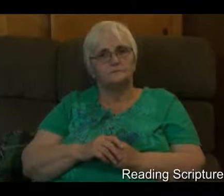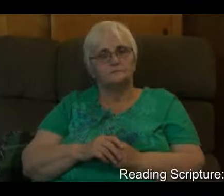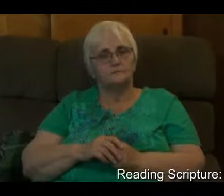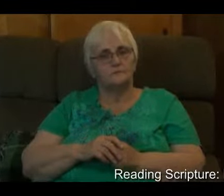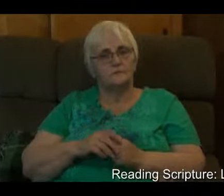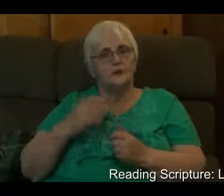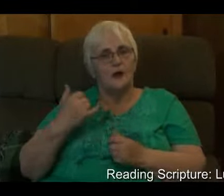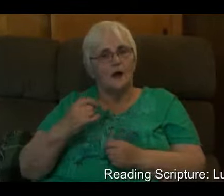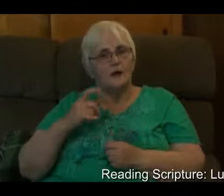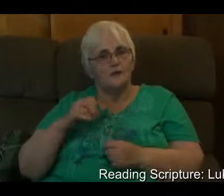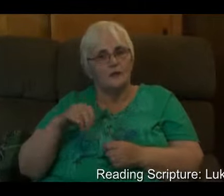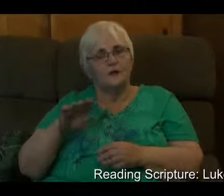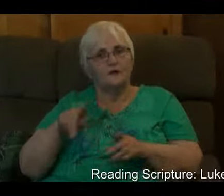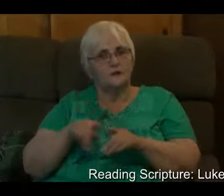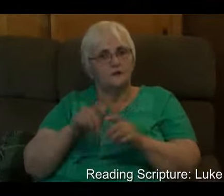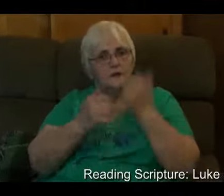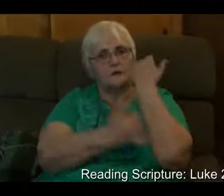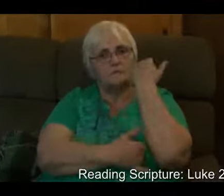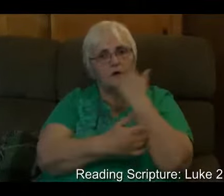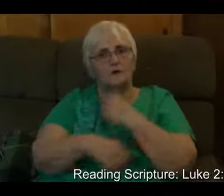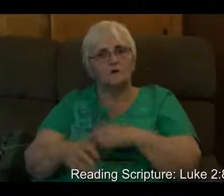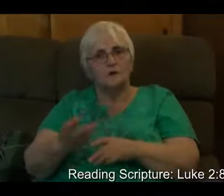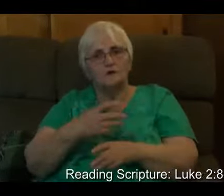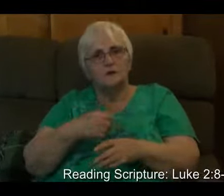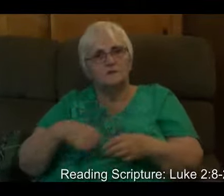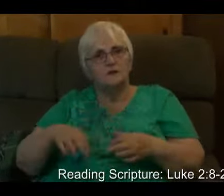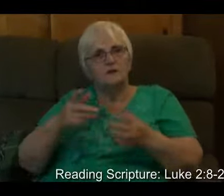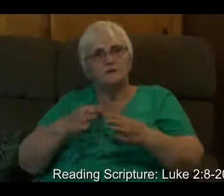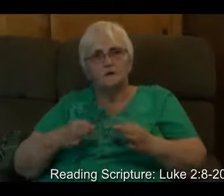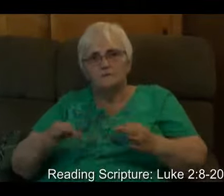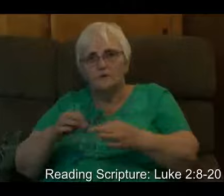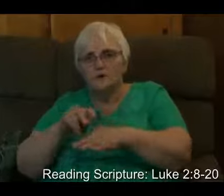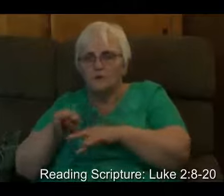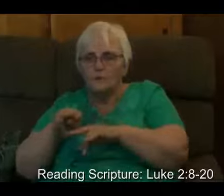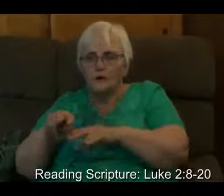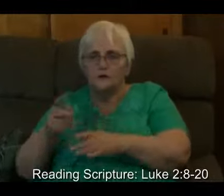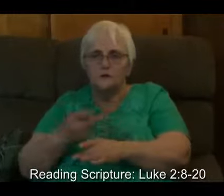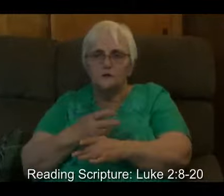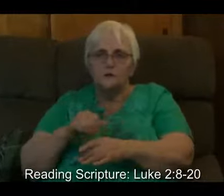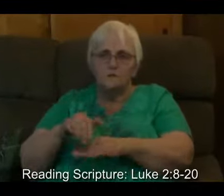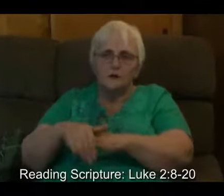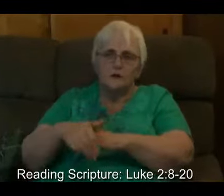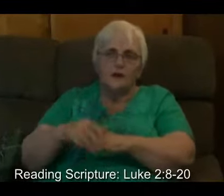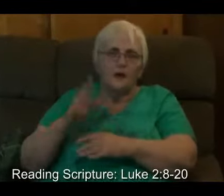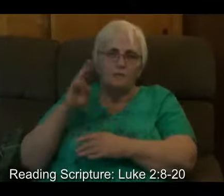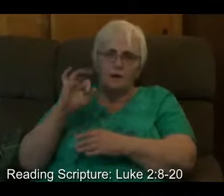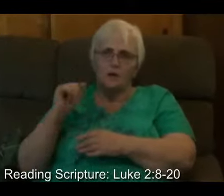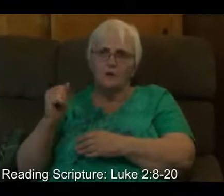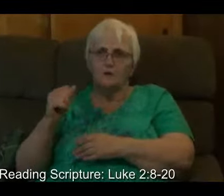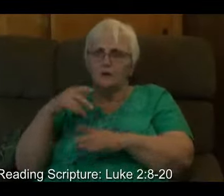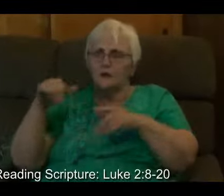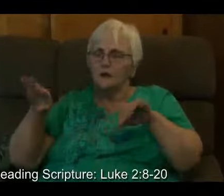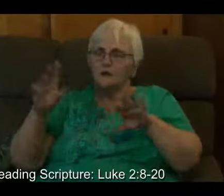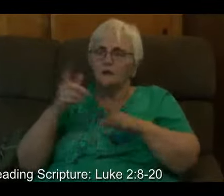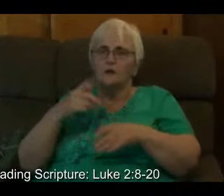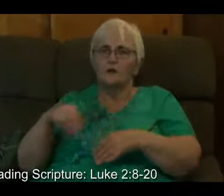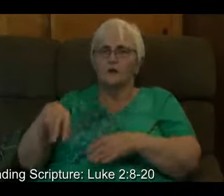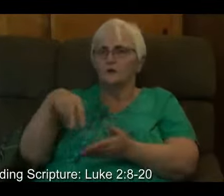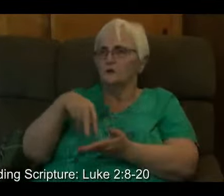Now they were in the same country, shepherds living out in the fields, keeping watch over their flock by night. And behold, an angel of the Lord stood before them, and